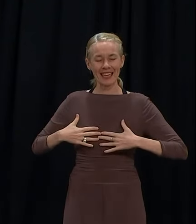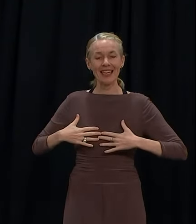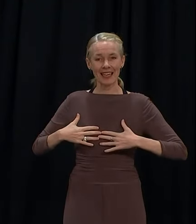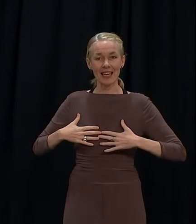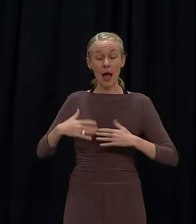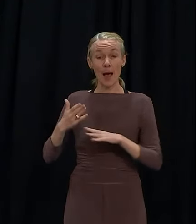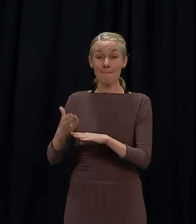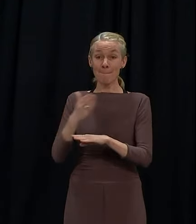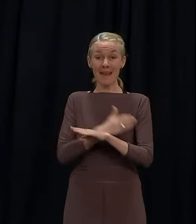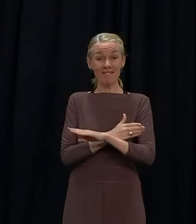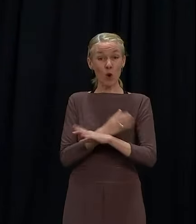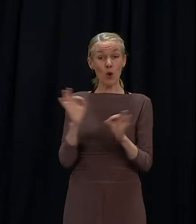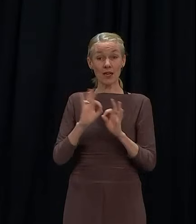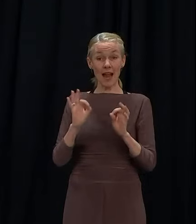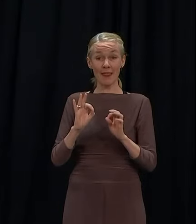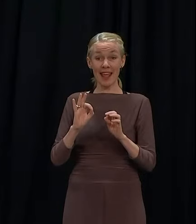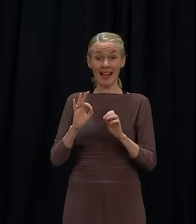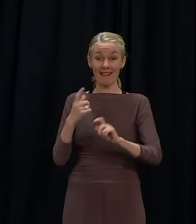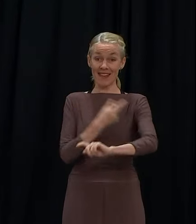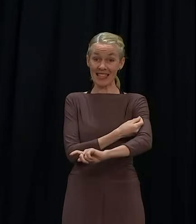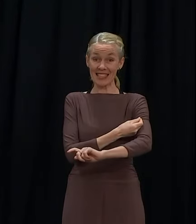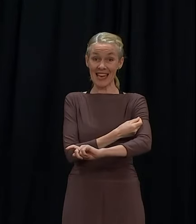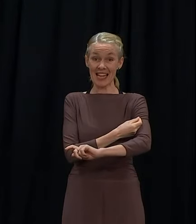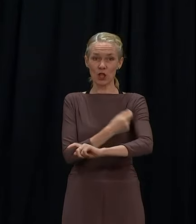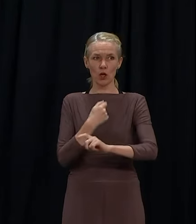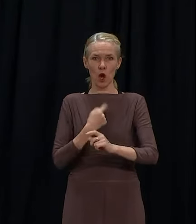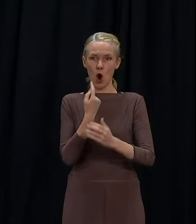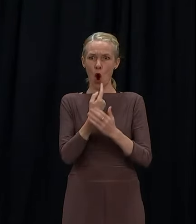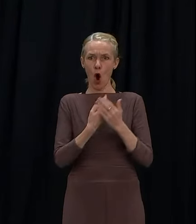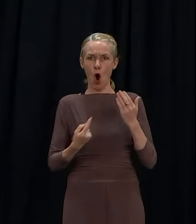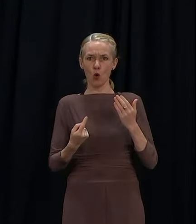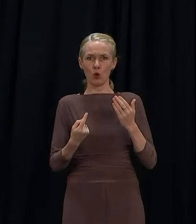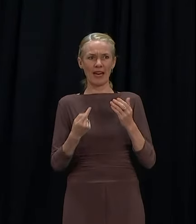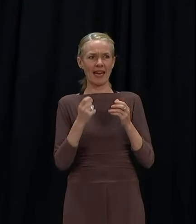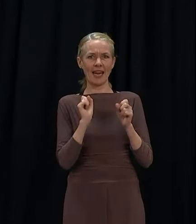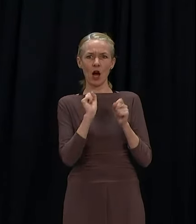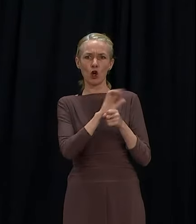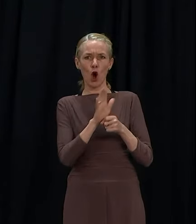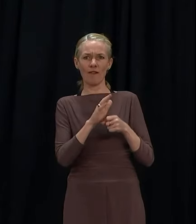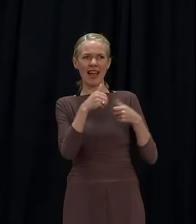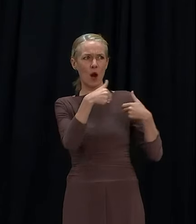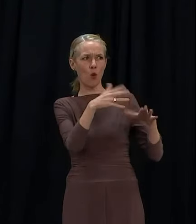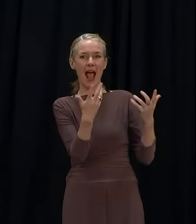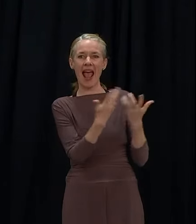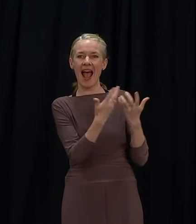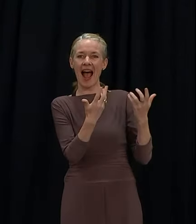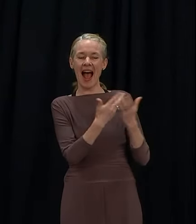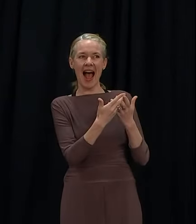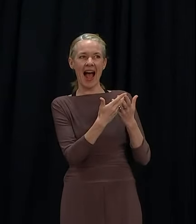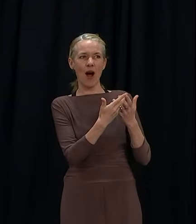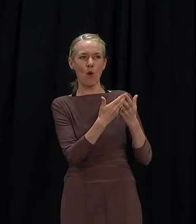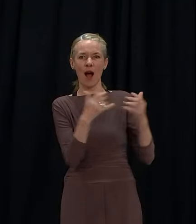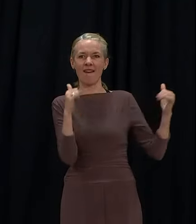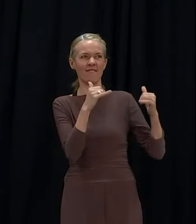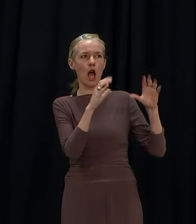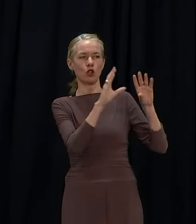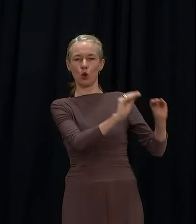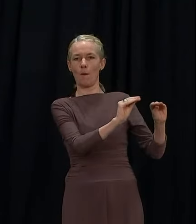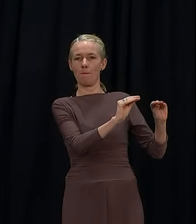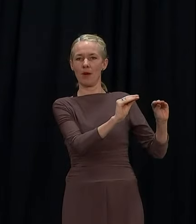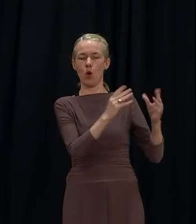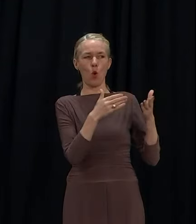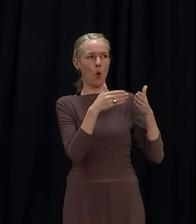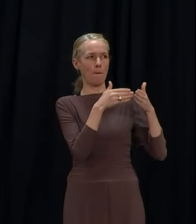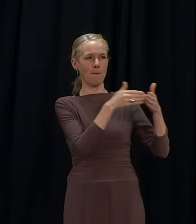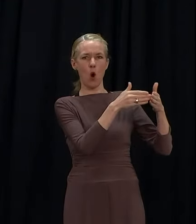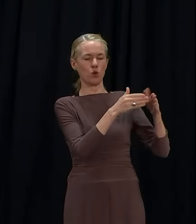on turning our borders into that protection. And when there was a chink in that barricade, using lockdowns to get an outbreak under control